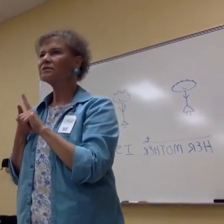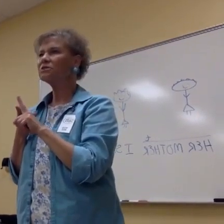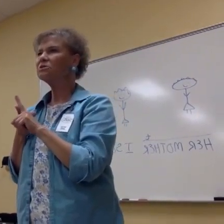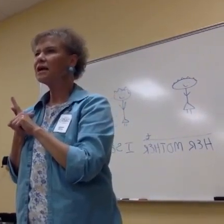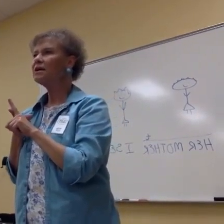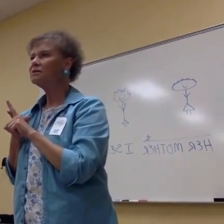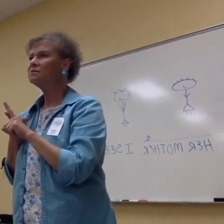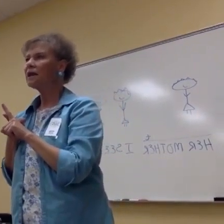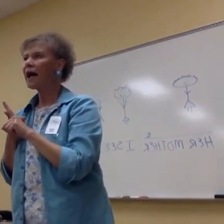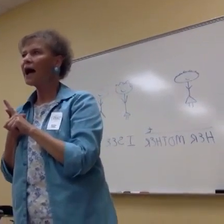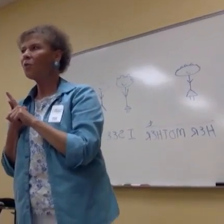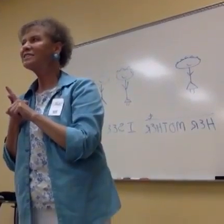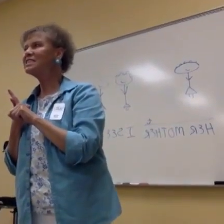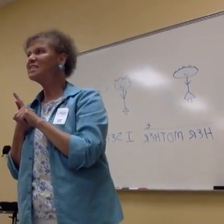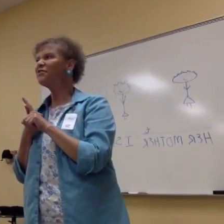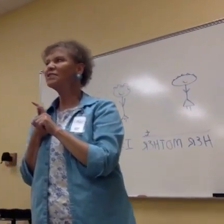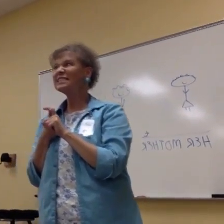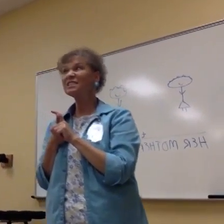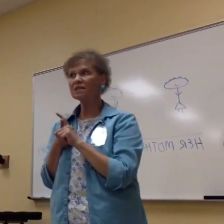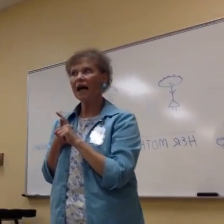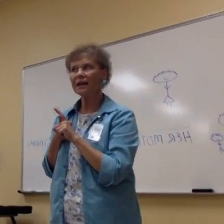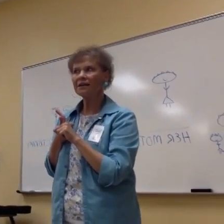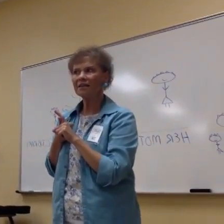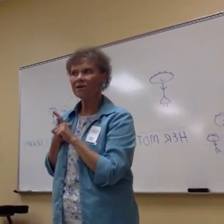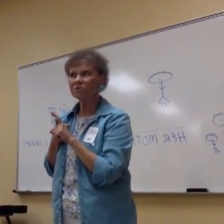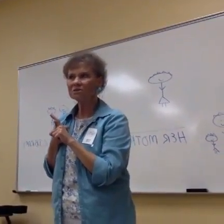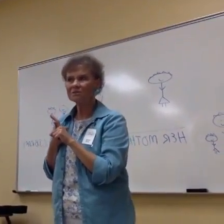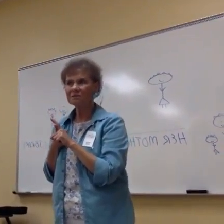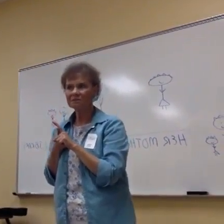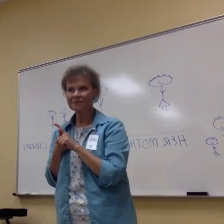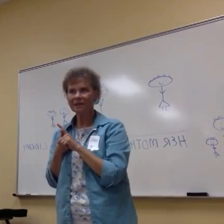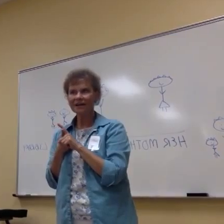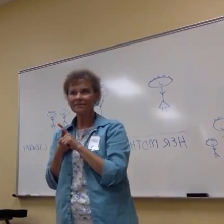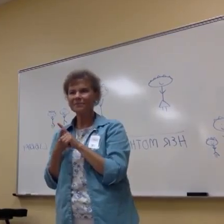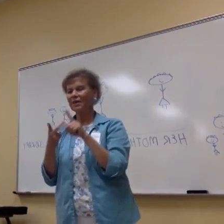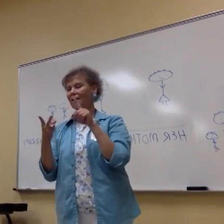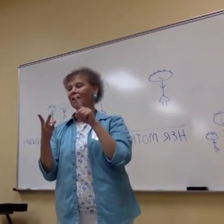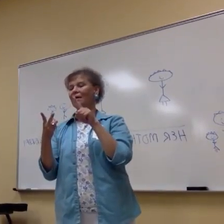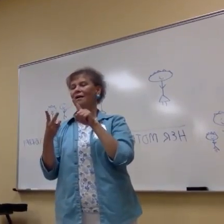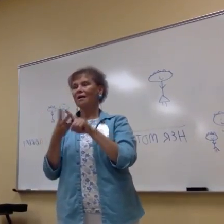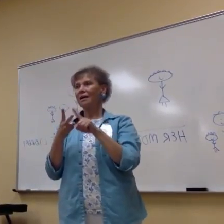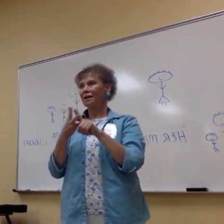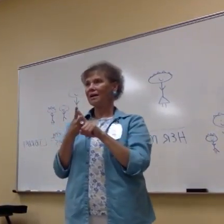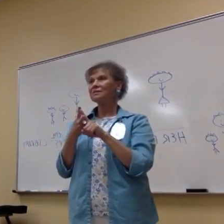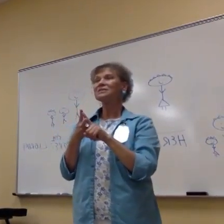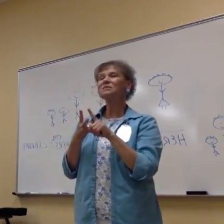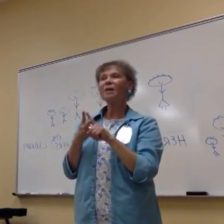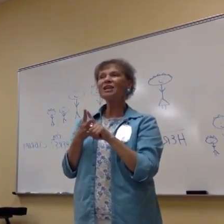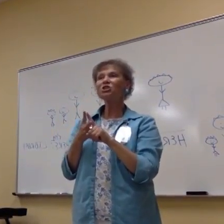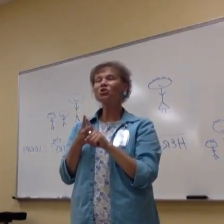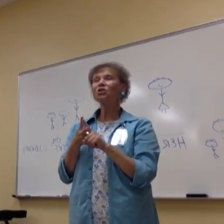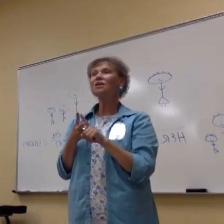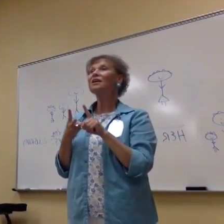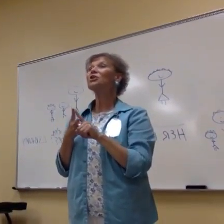Yeah, and sometimes you'll see me, and I'll go the man, his, so that I've